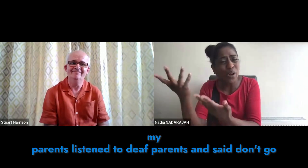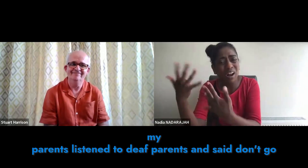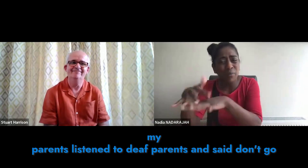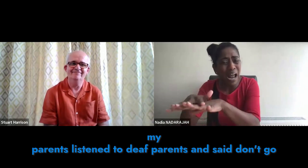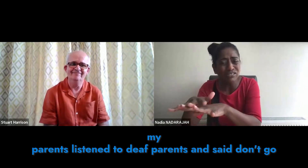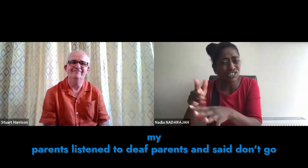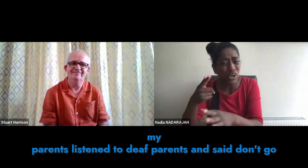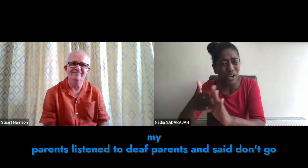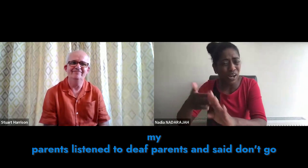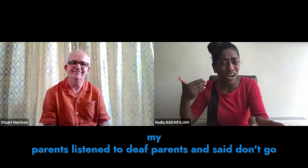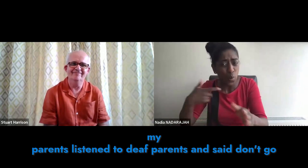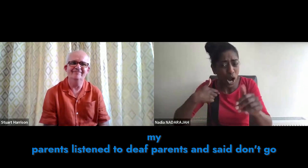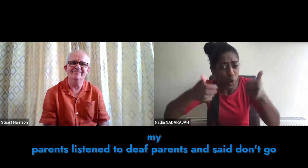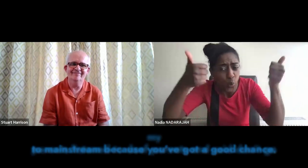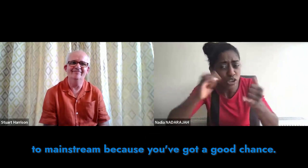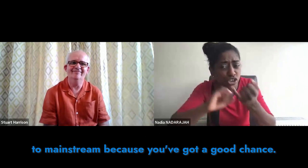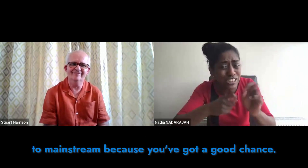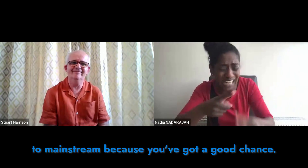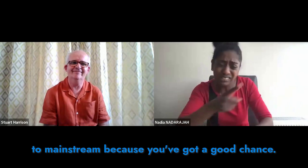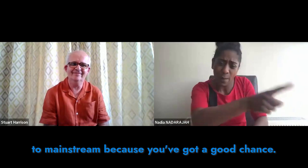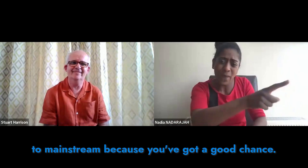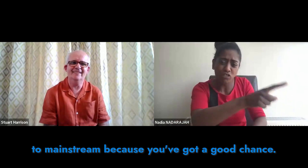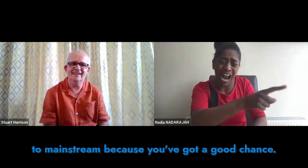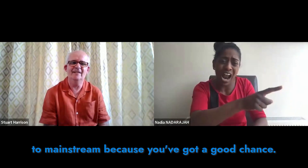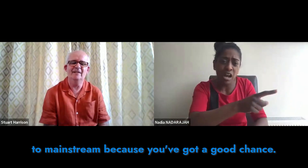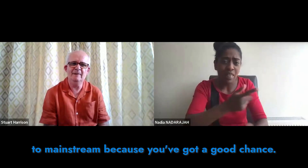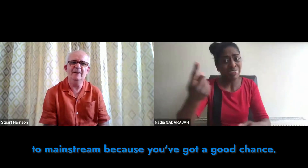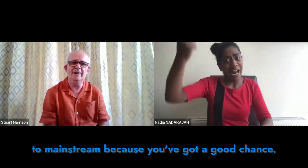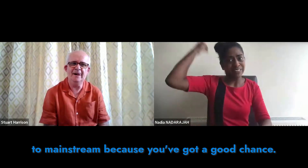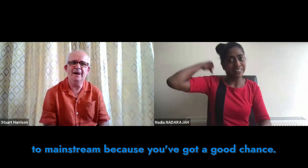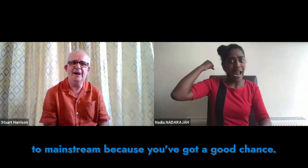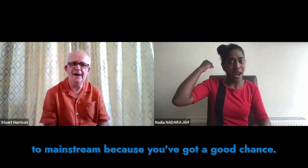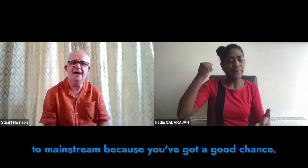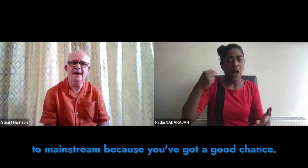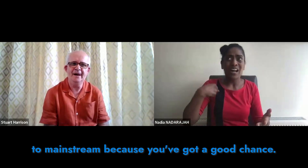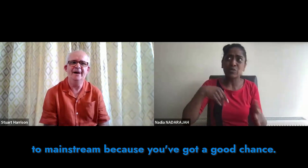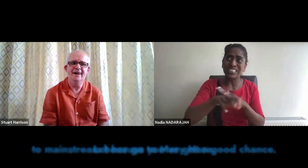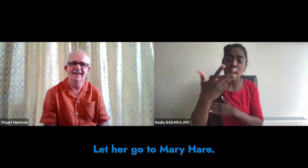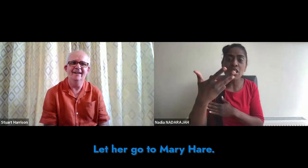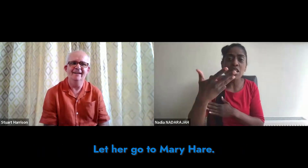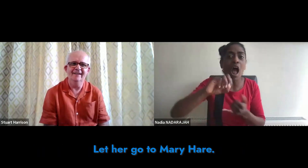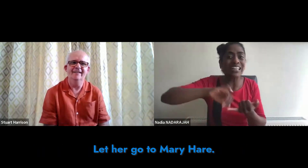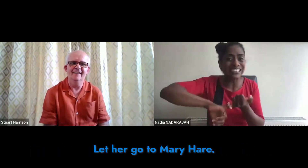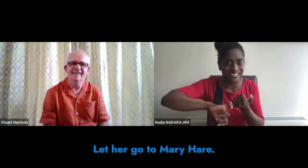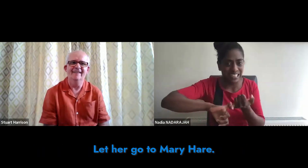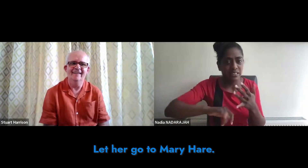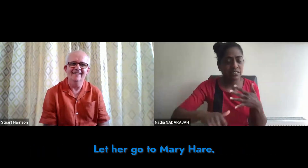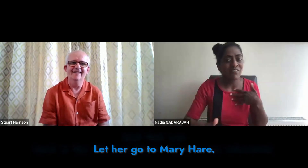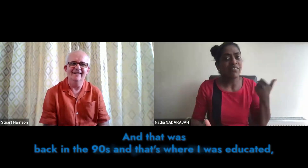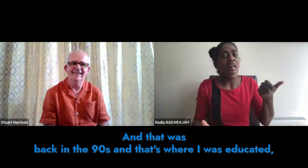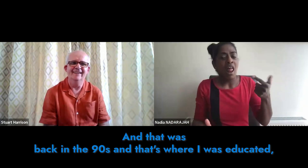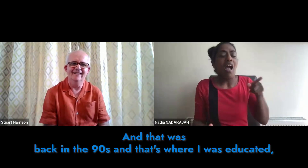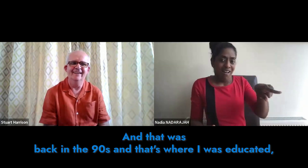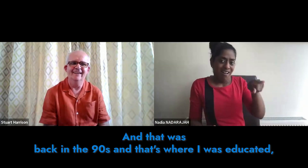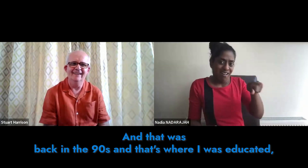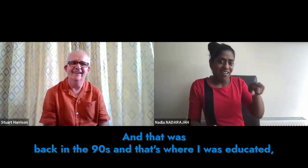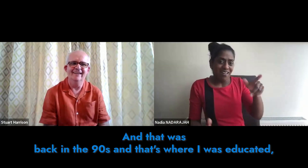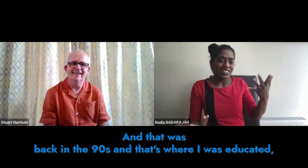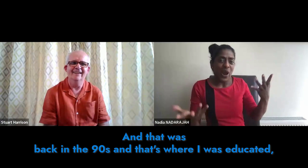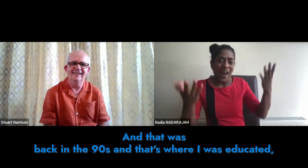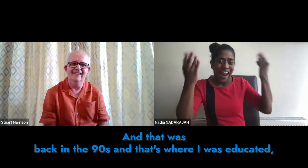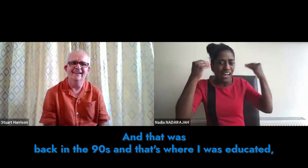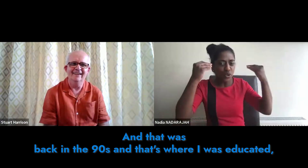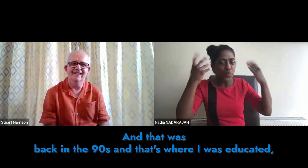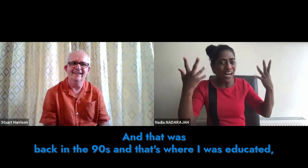listened to deaf parents and said, go to mainstream because you've got a good chance. Let her go to Mary Hare. And that was back in